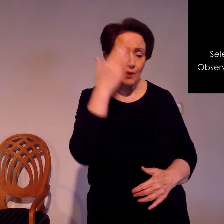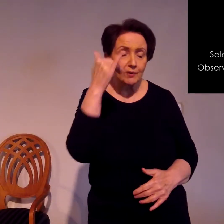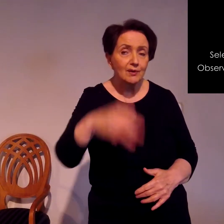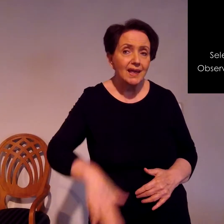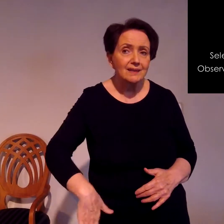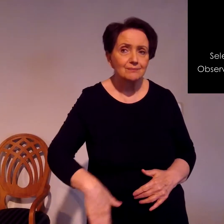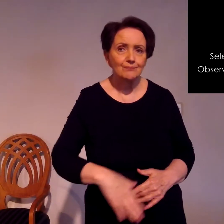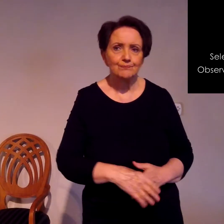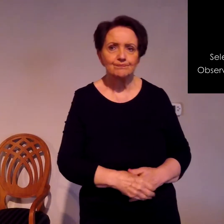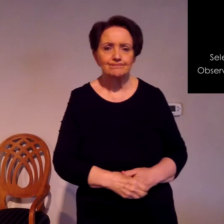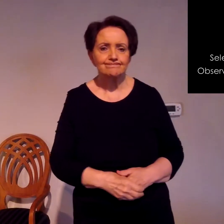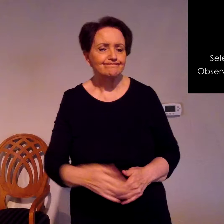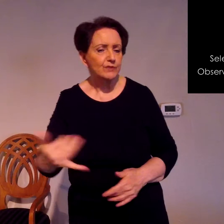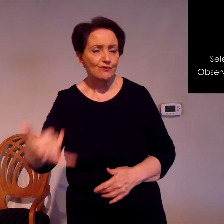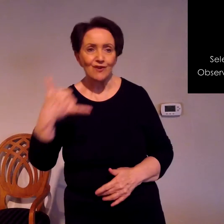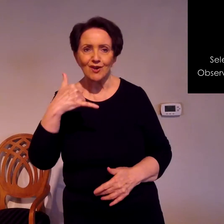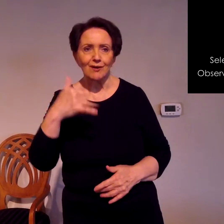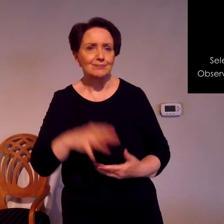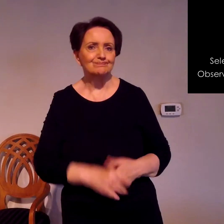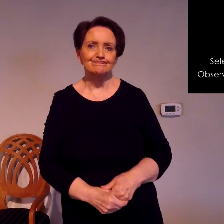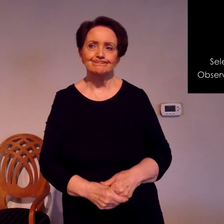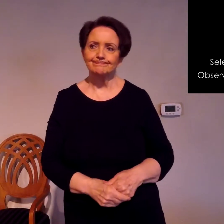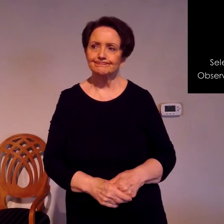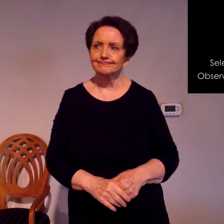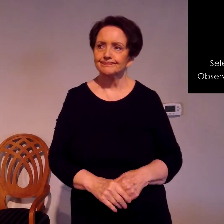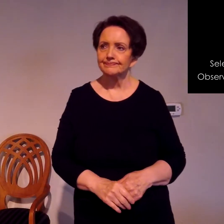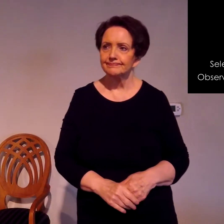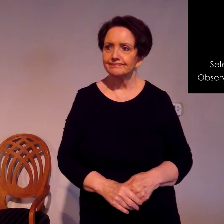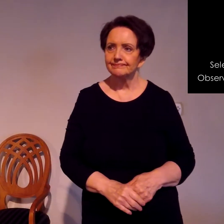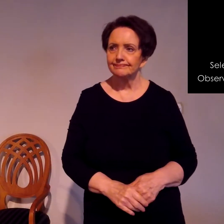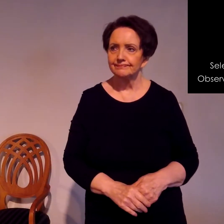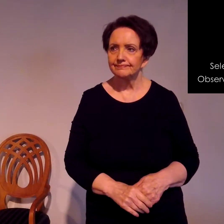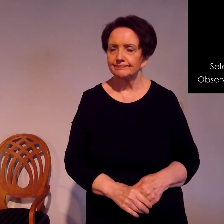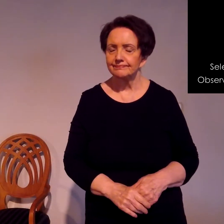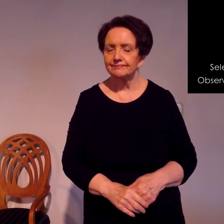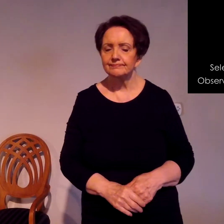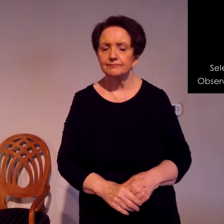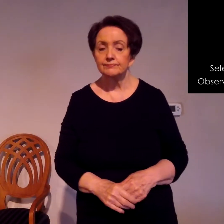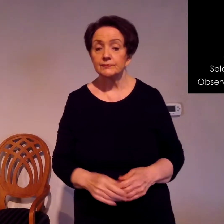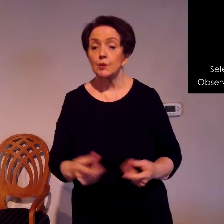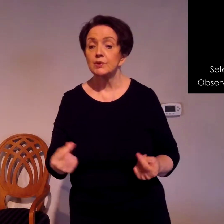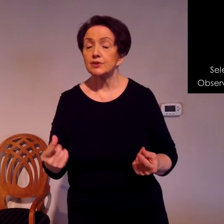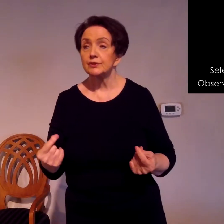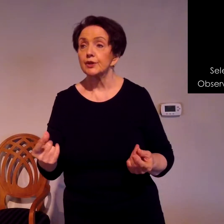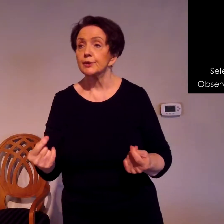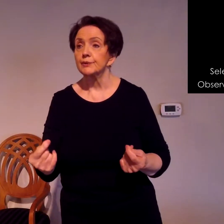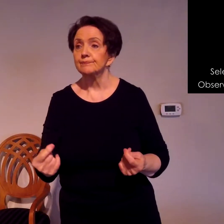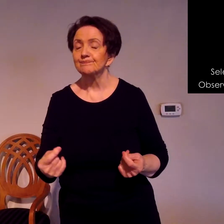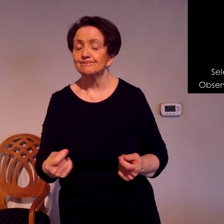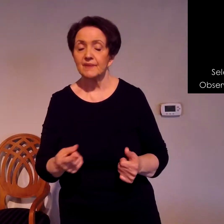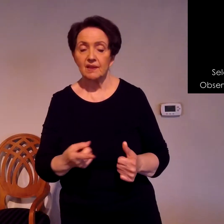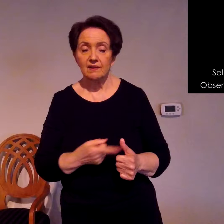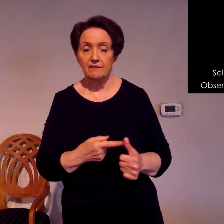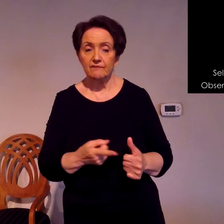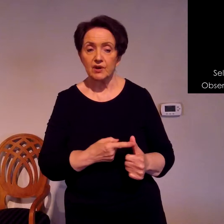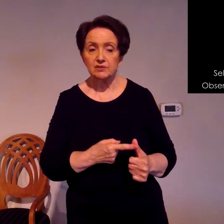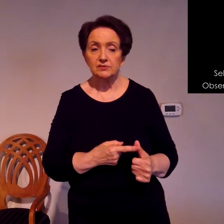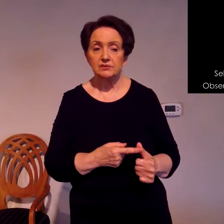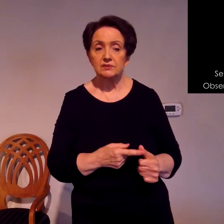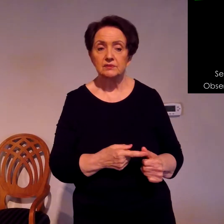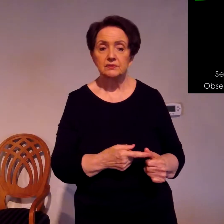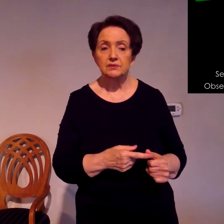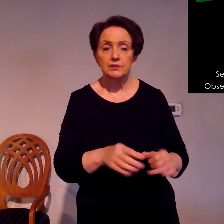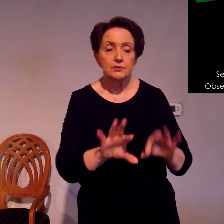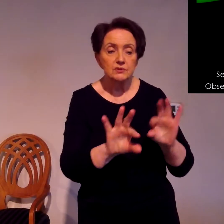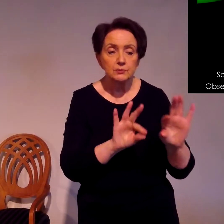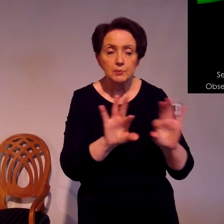And there was no phone call. What do we do with that? Well, the first thing we do is we select data